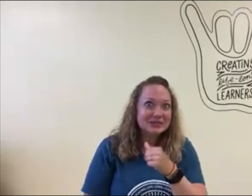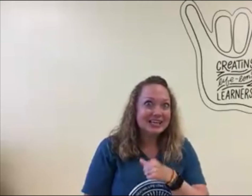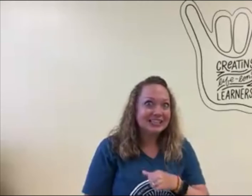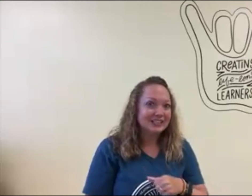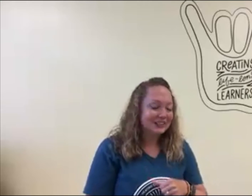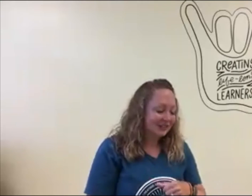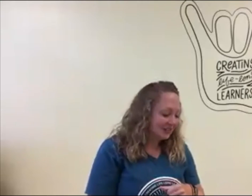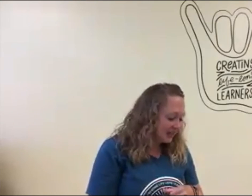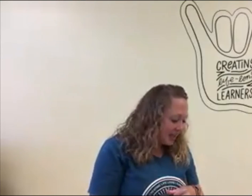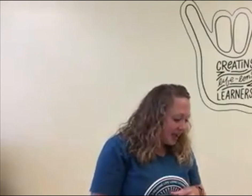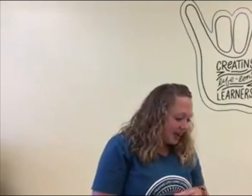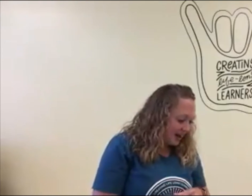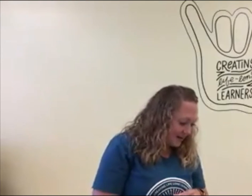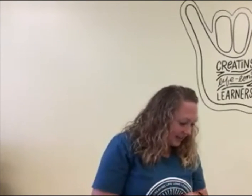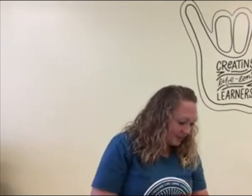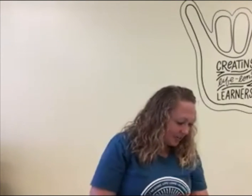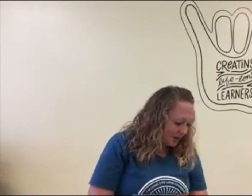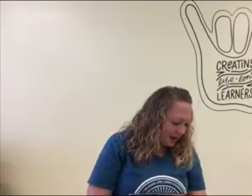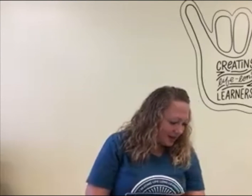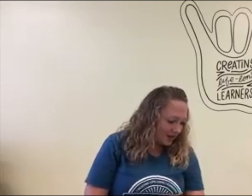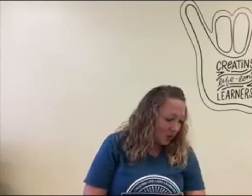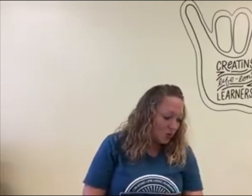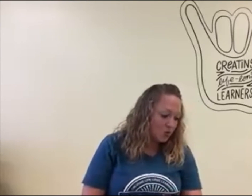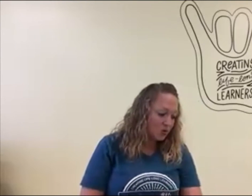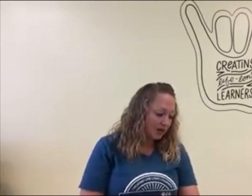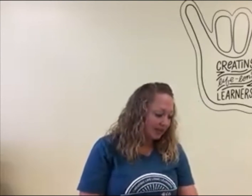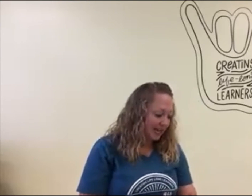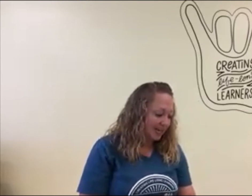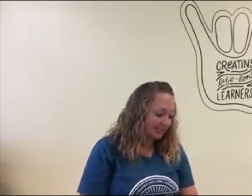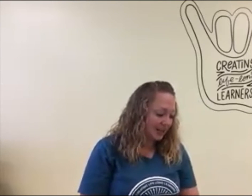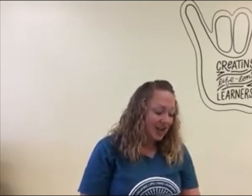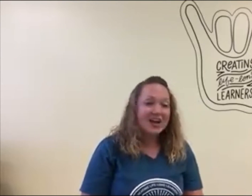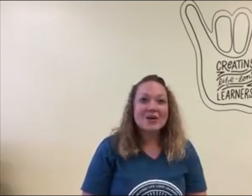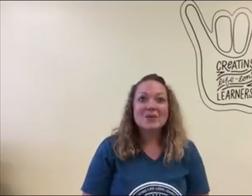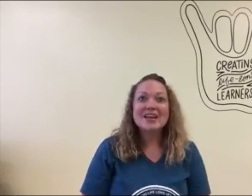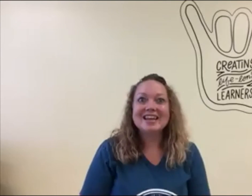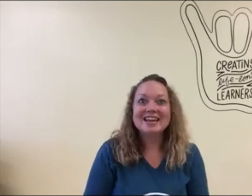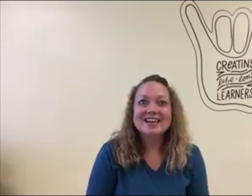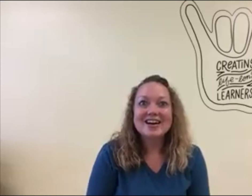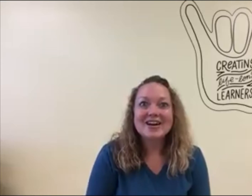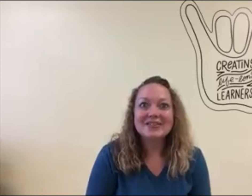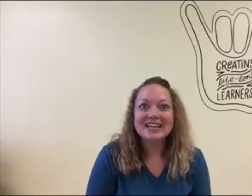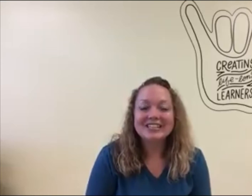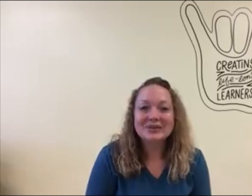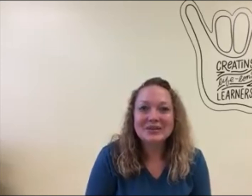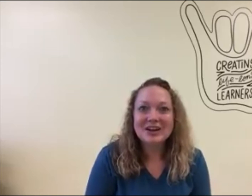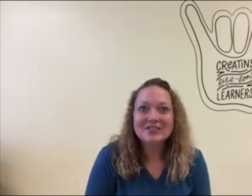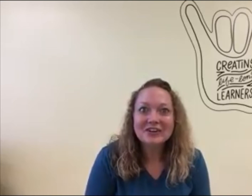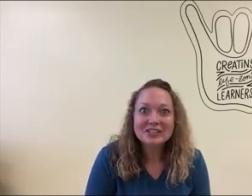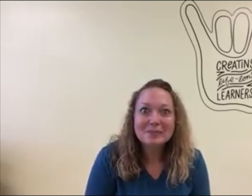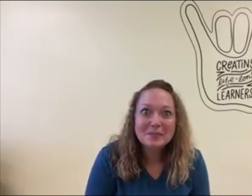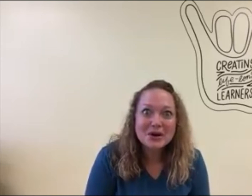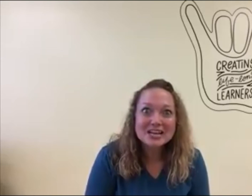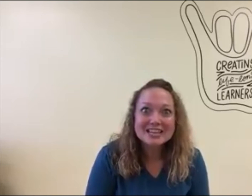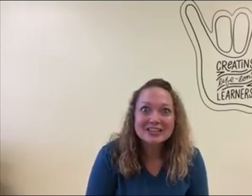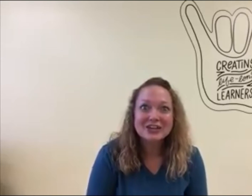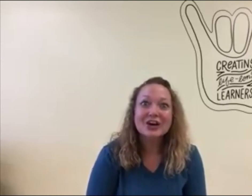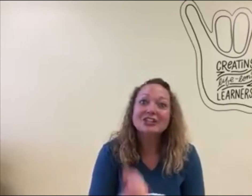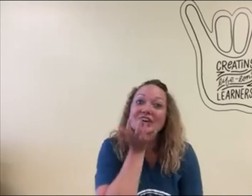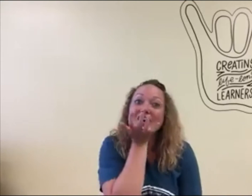to learn. All right, let me check my, ooh, guys, we are ready to read our first book in the tall, tall